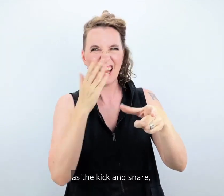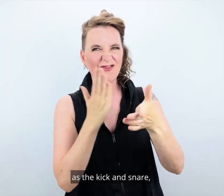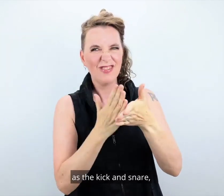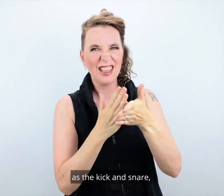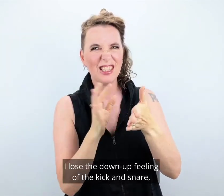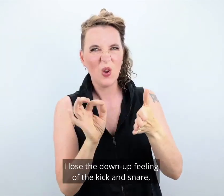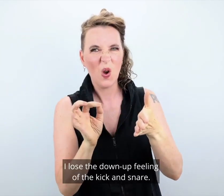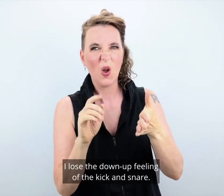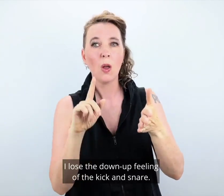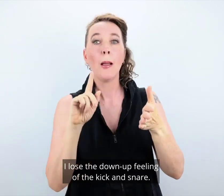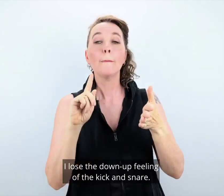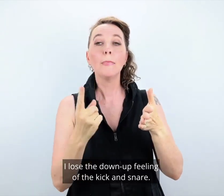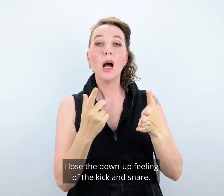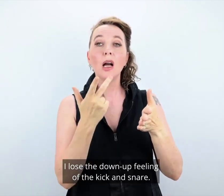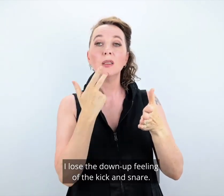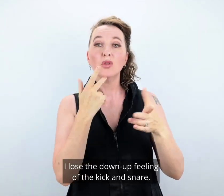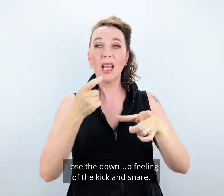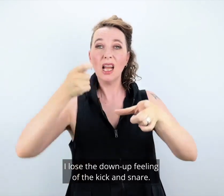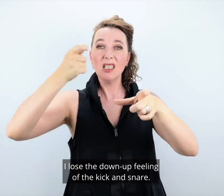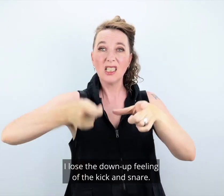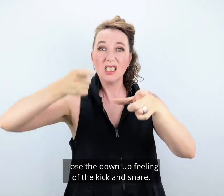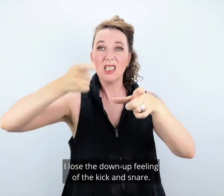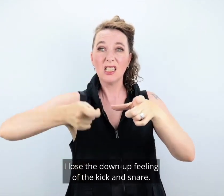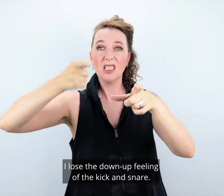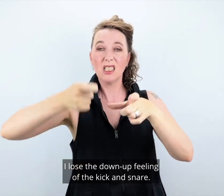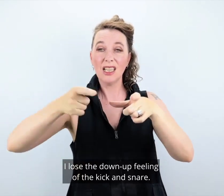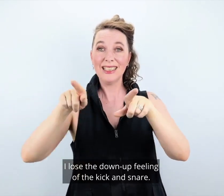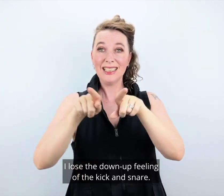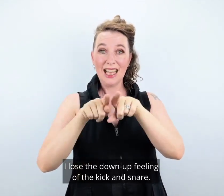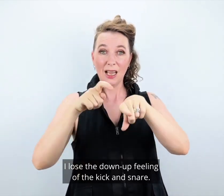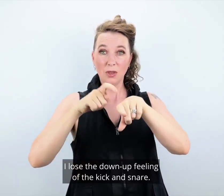snare, I lose the down-up feeling of the kick and snare.